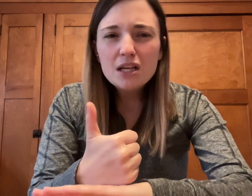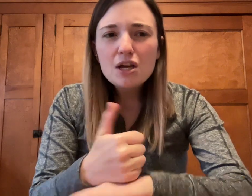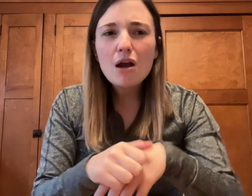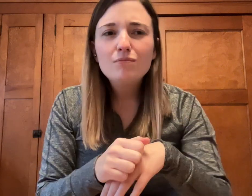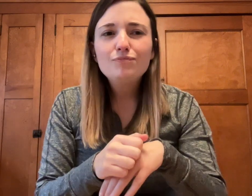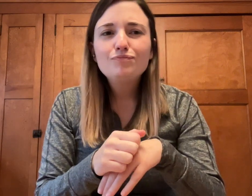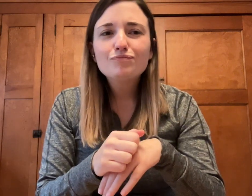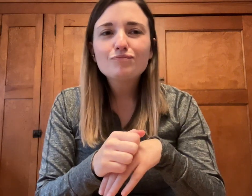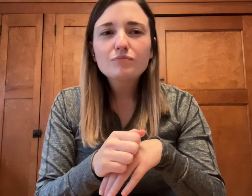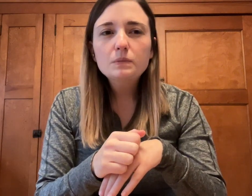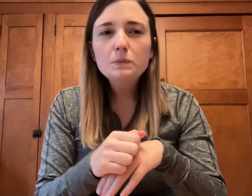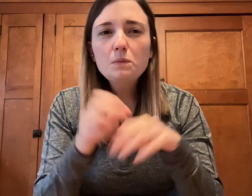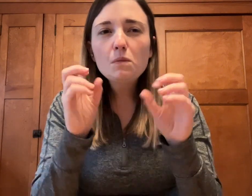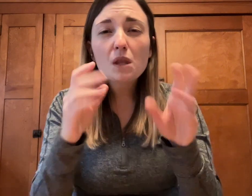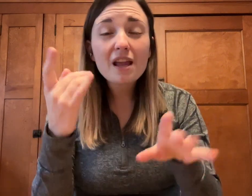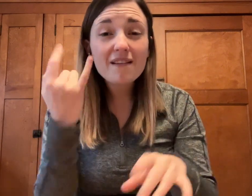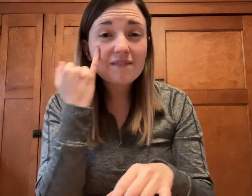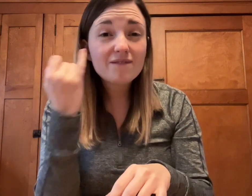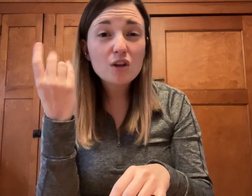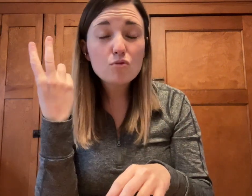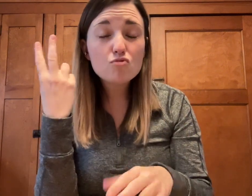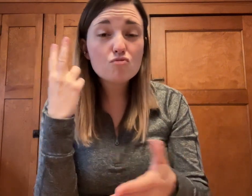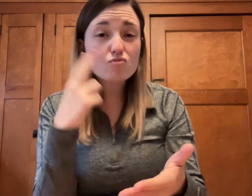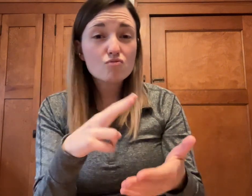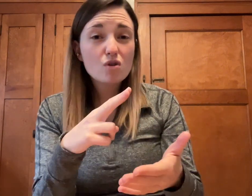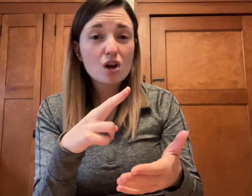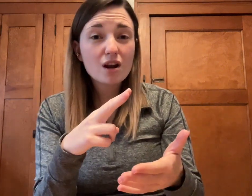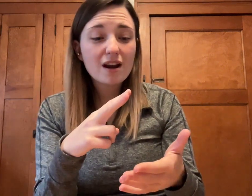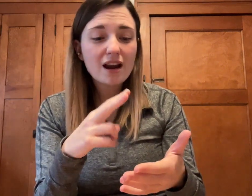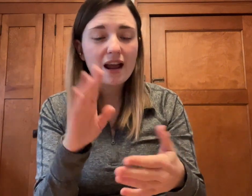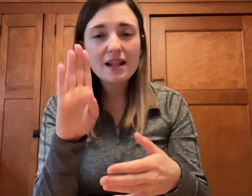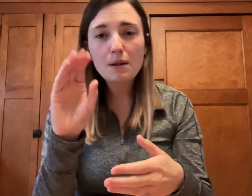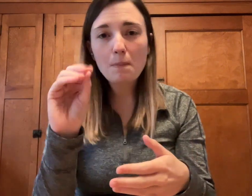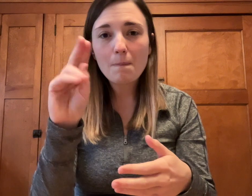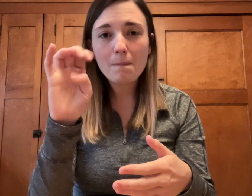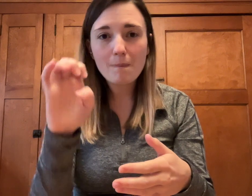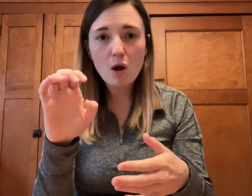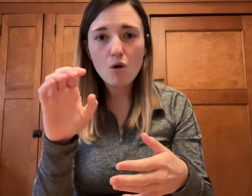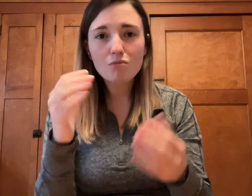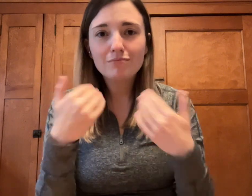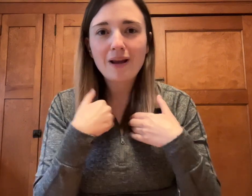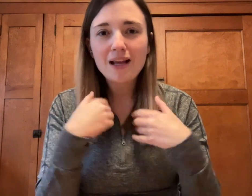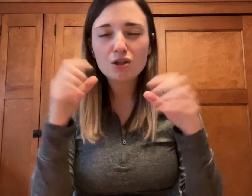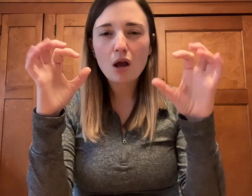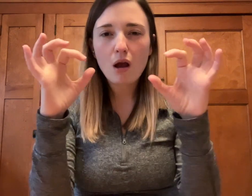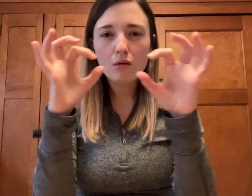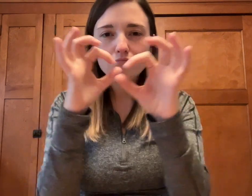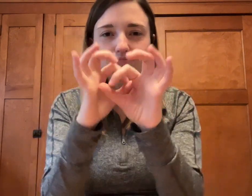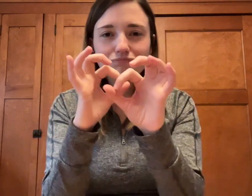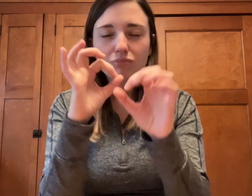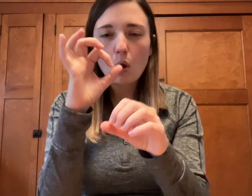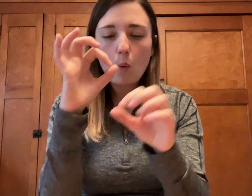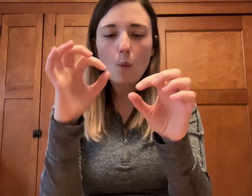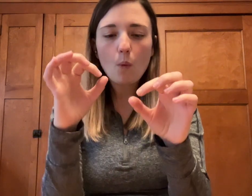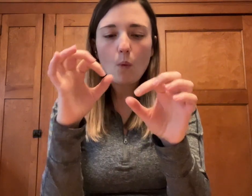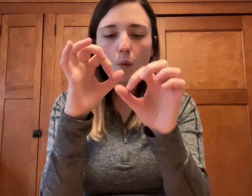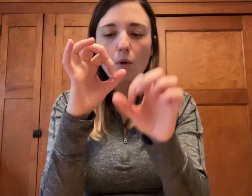call this sleeve? Does anybody look ahead in their book? No? No? Oh. Everybody say the word. Just a